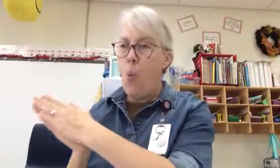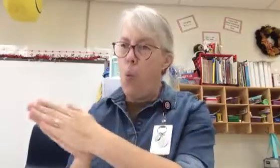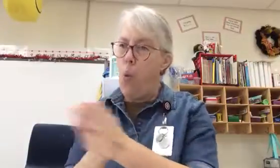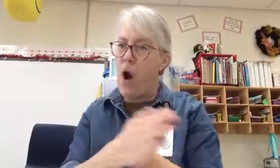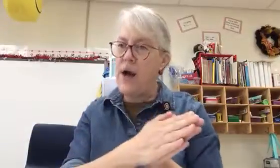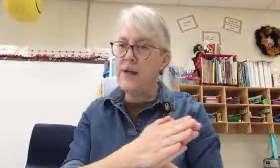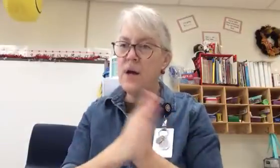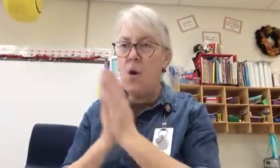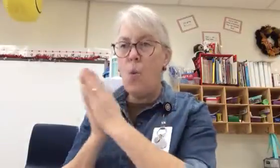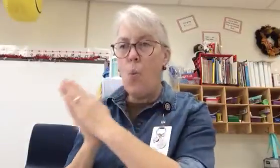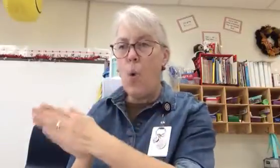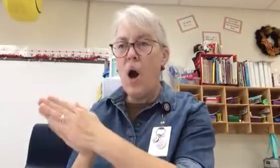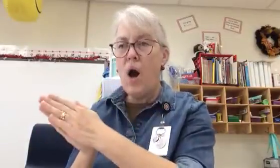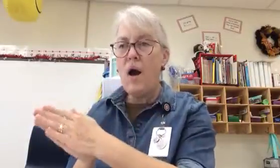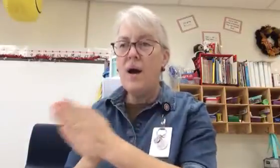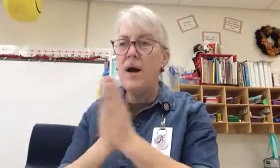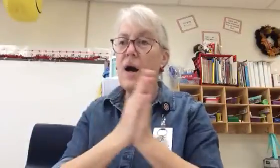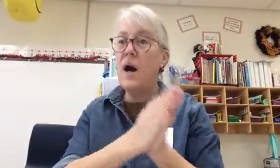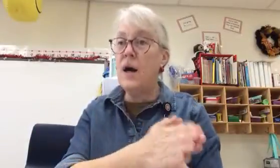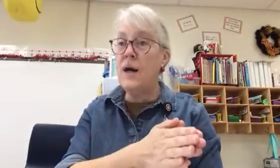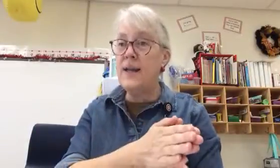One, w, un.